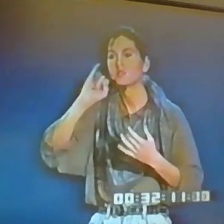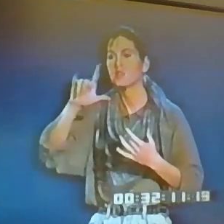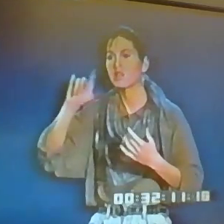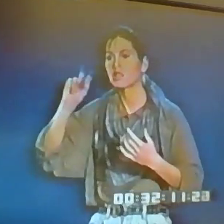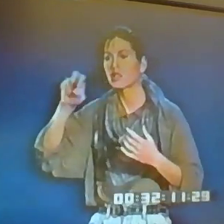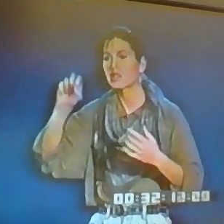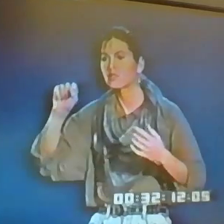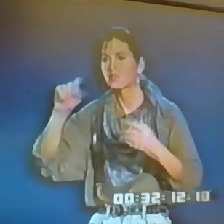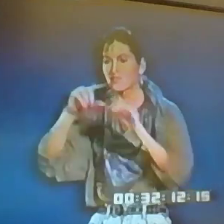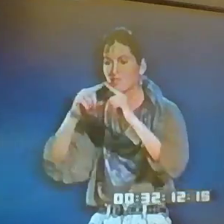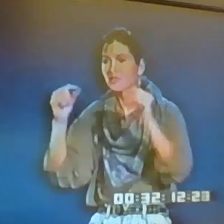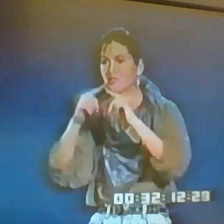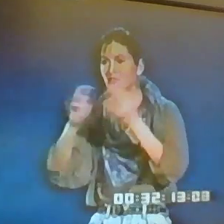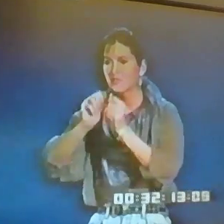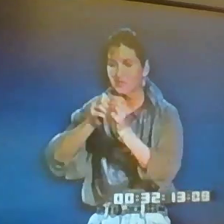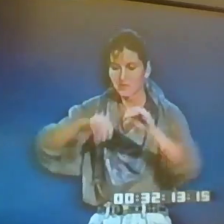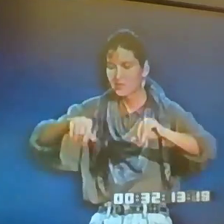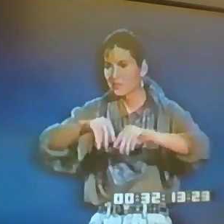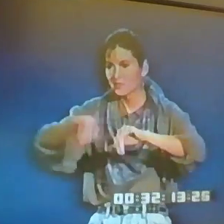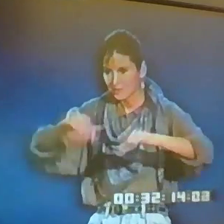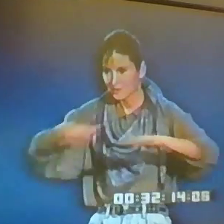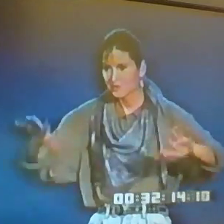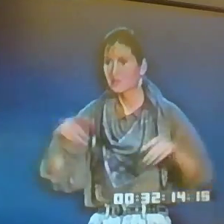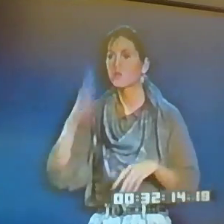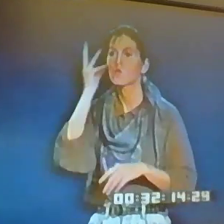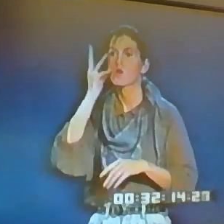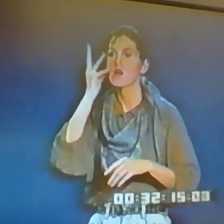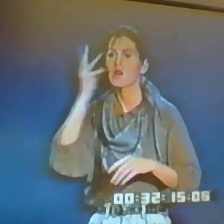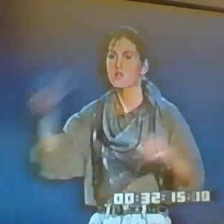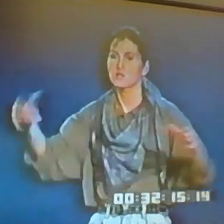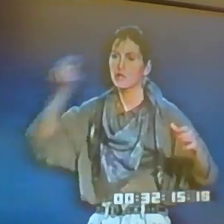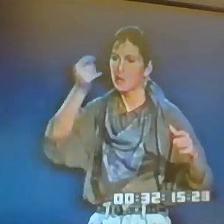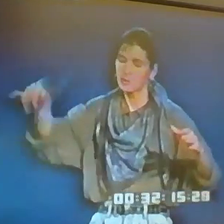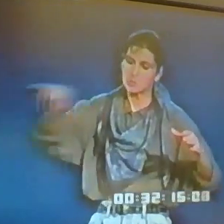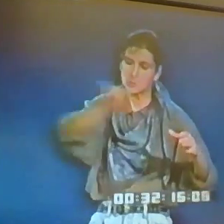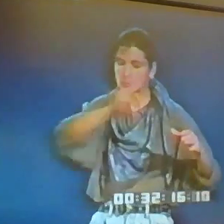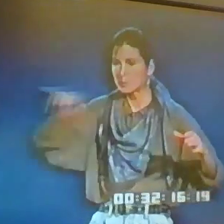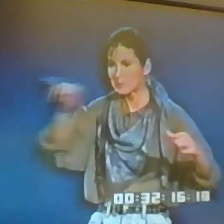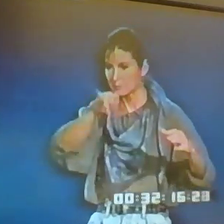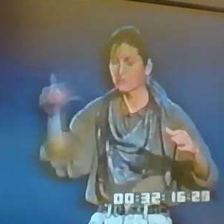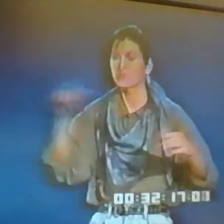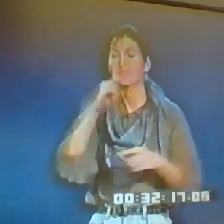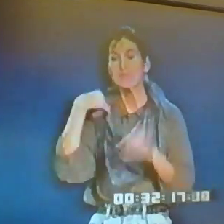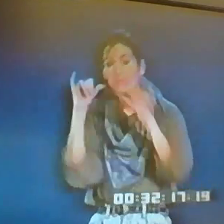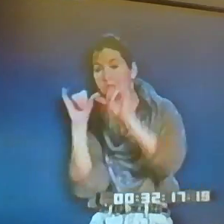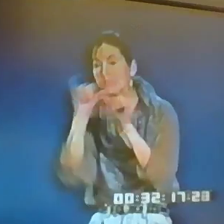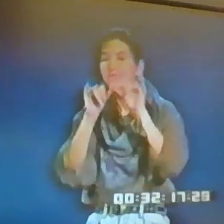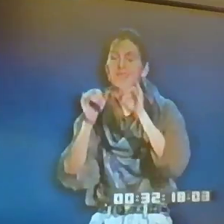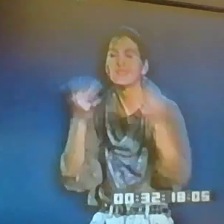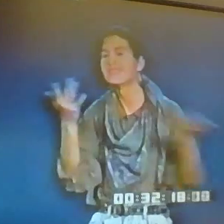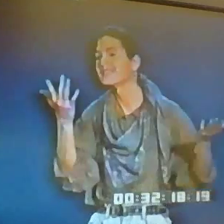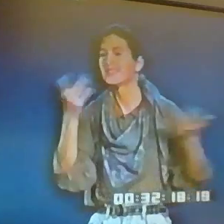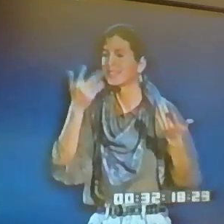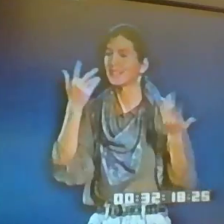Now, inside the pan we are going to use, we're going to put some oil and water, maybe a little